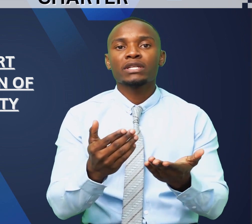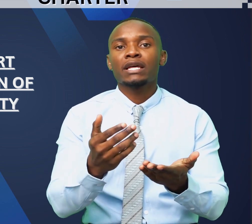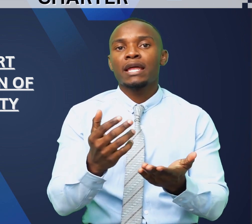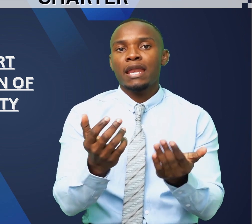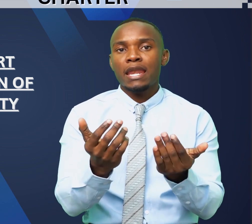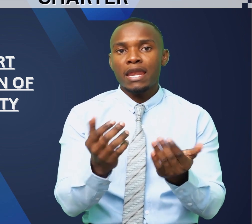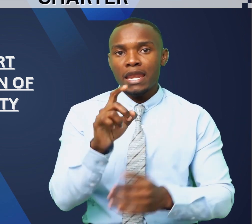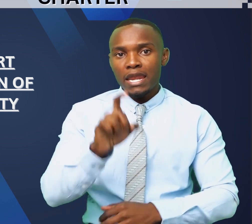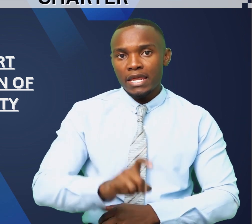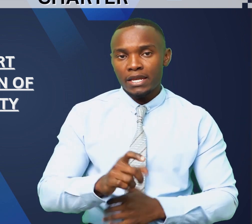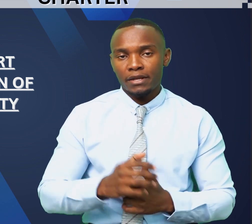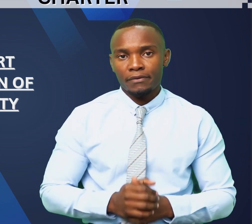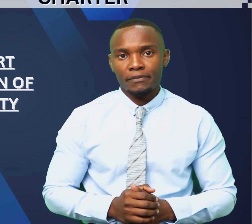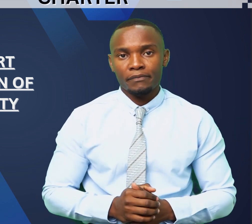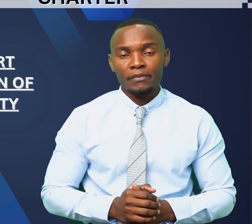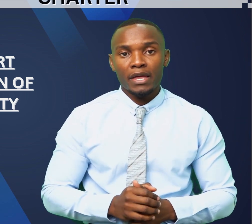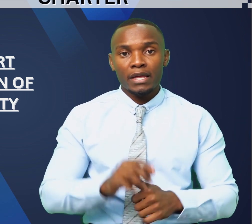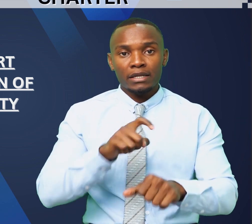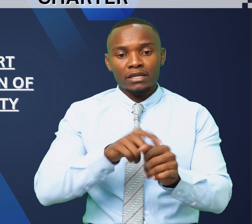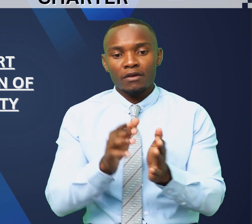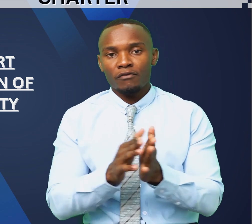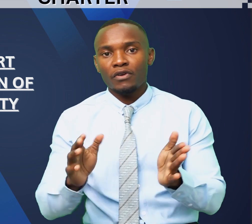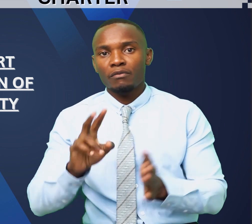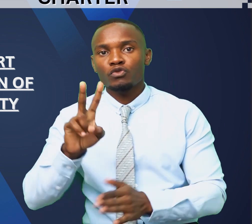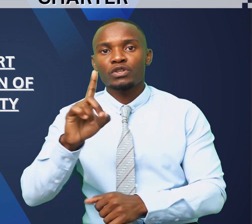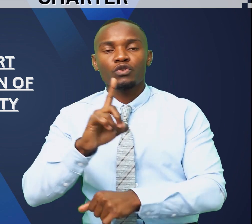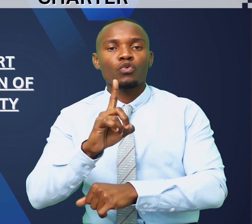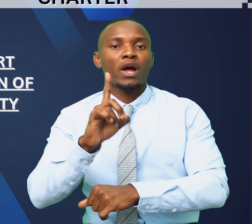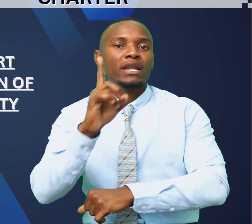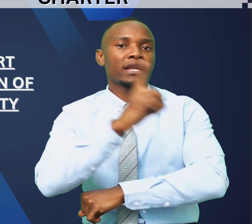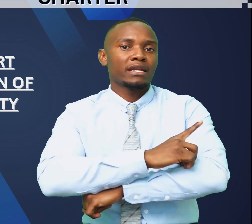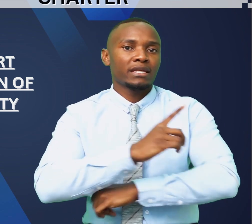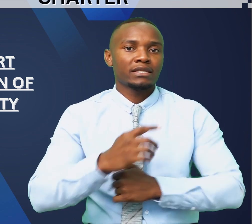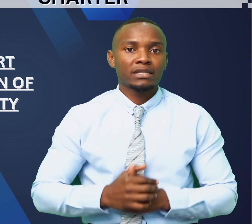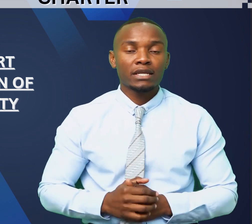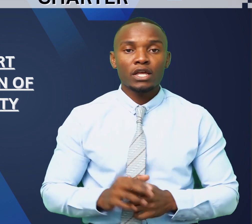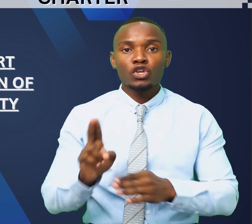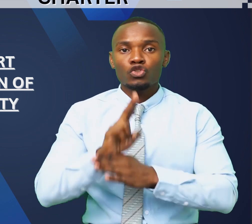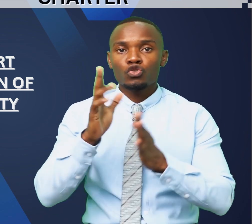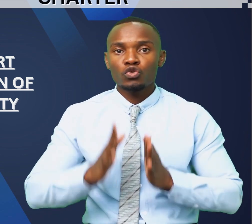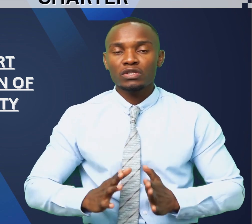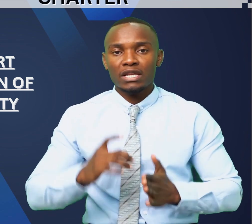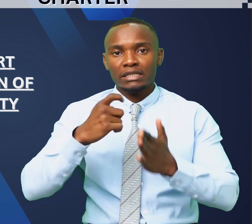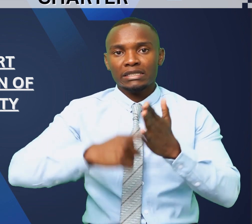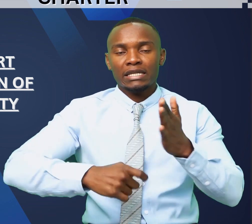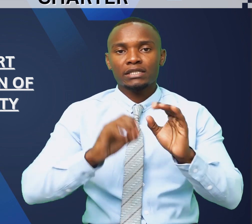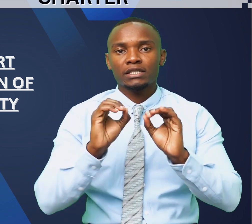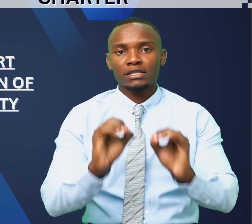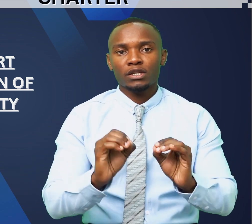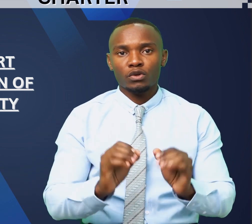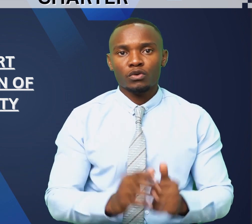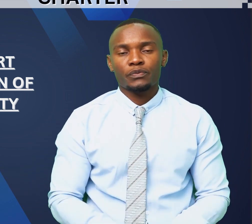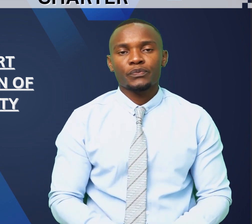applicable. Timeline 21 days. User charges: nil.